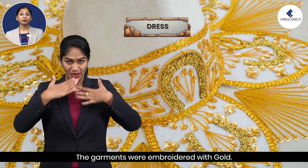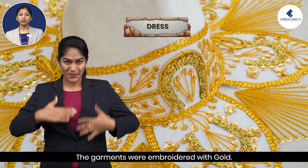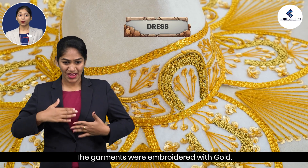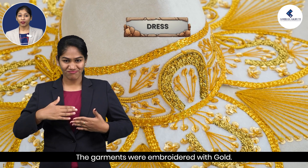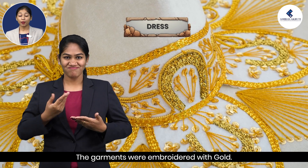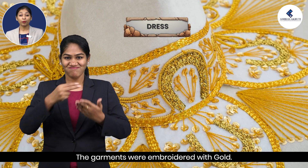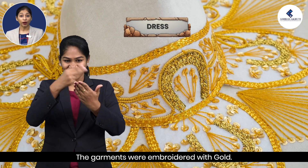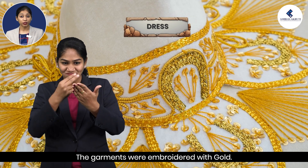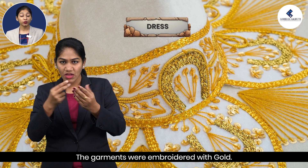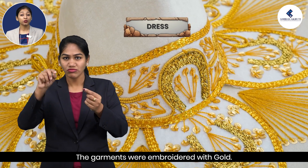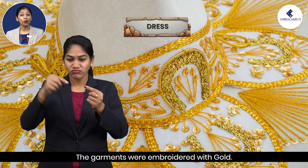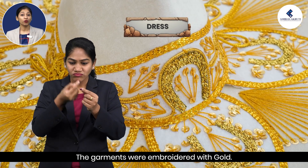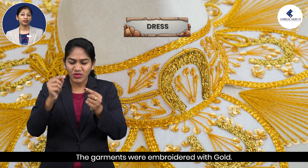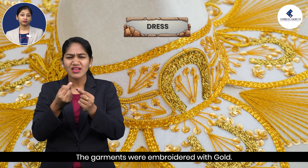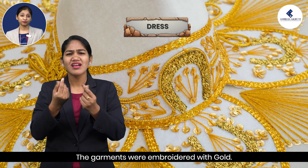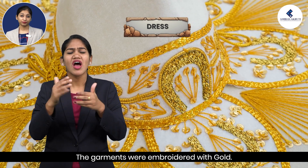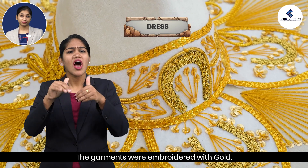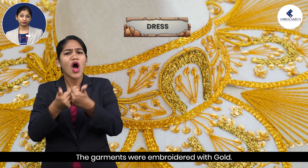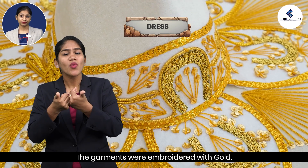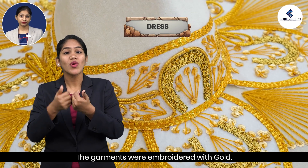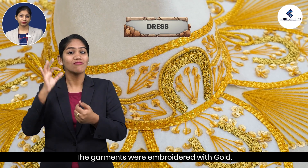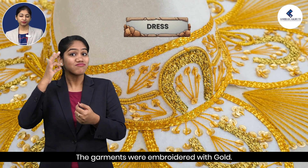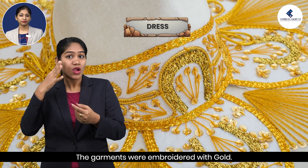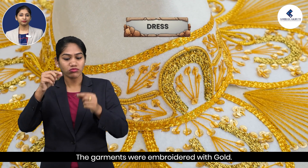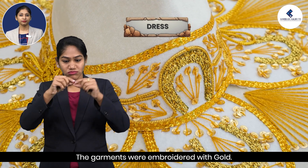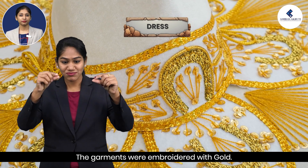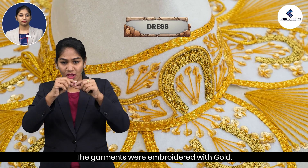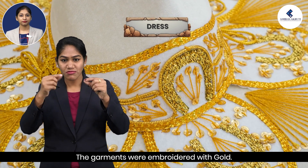The garments were embroidered with gold.